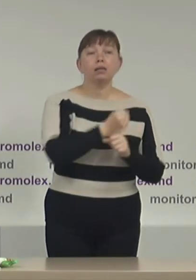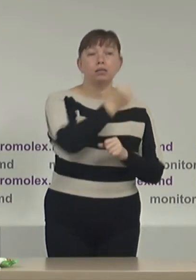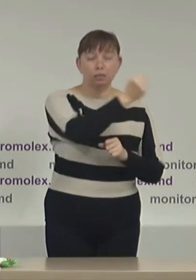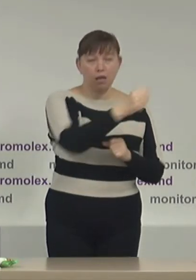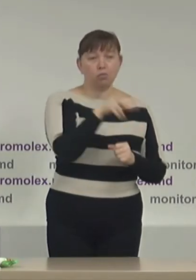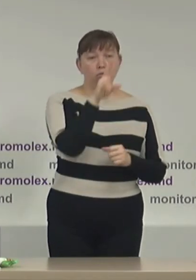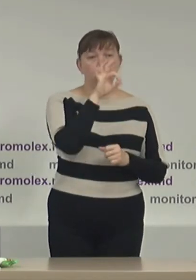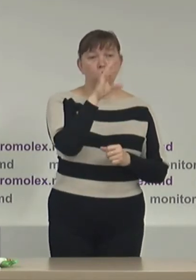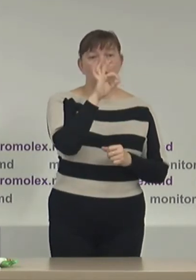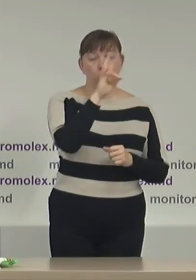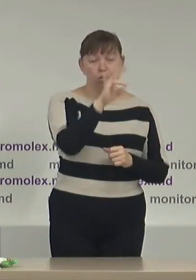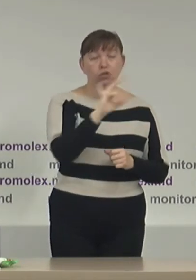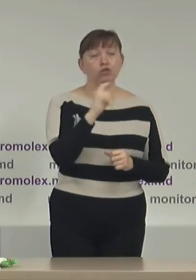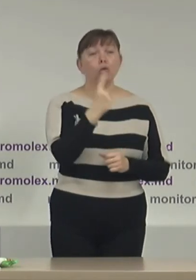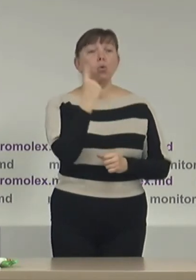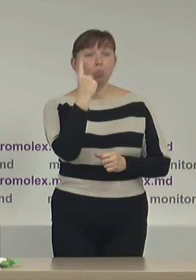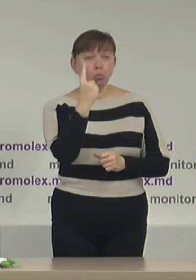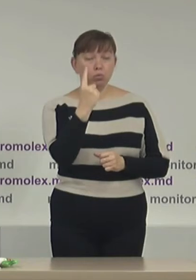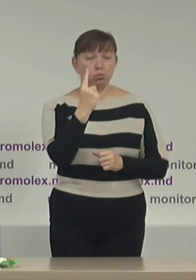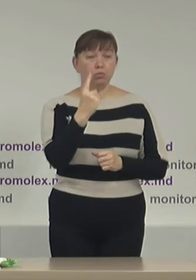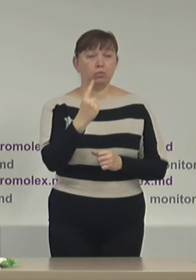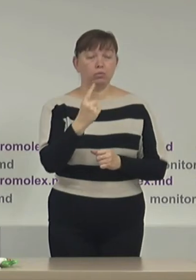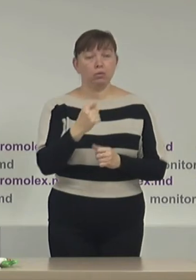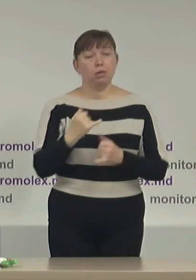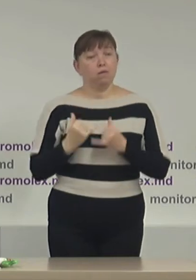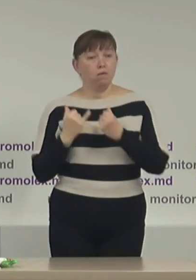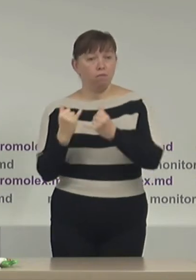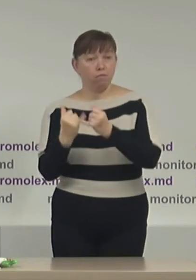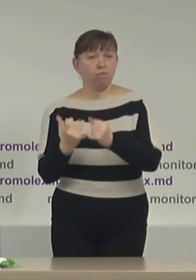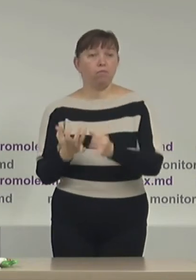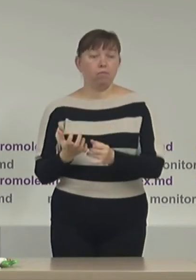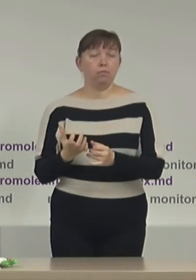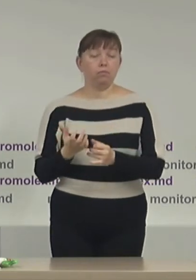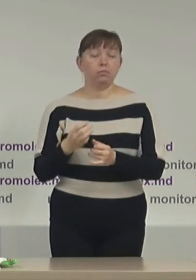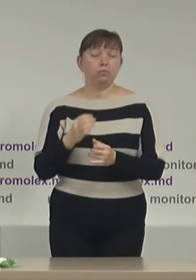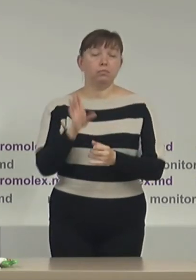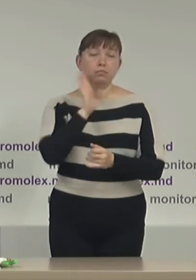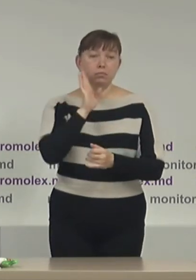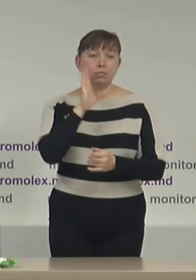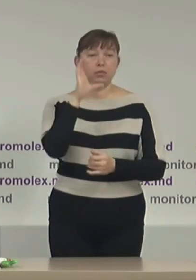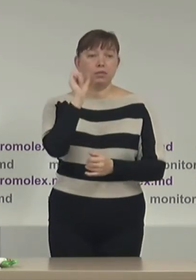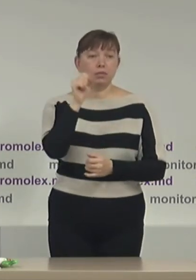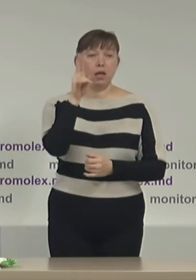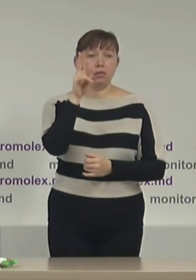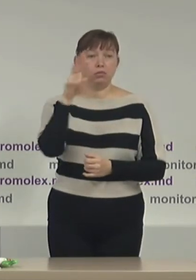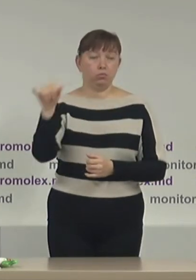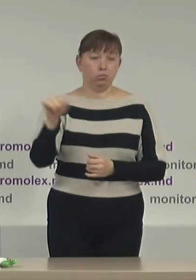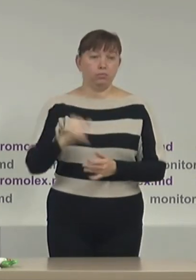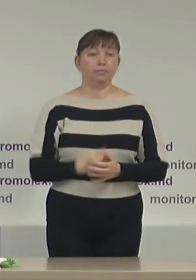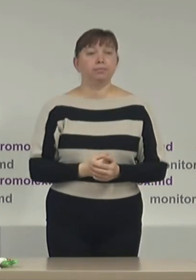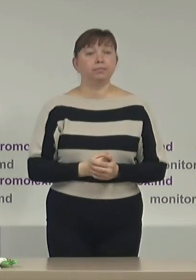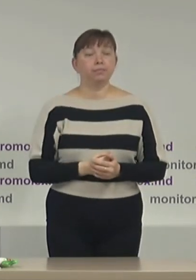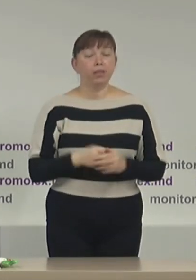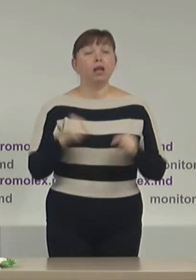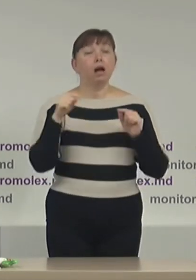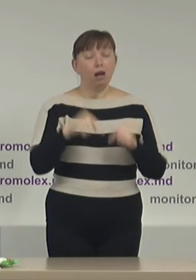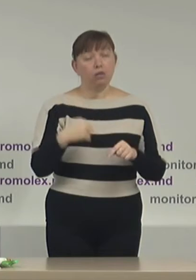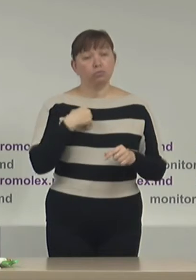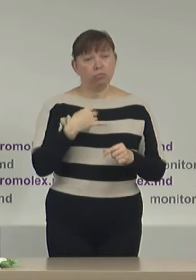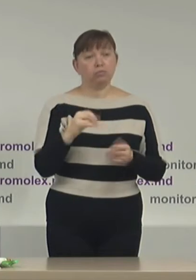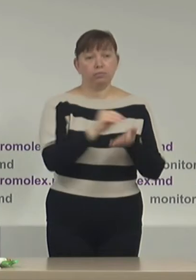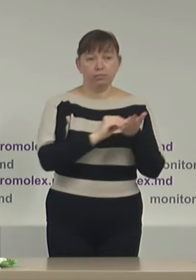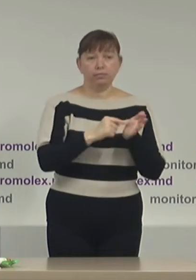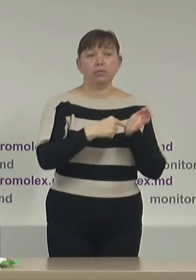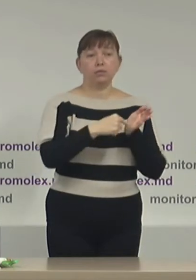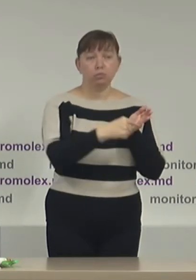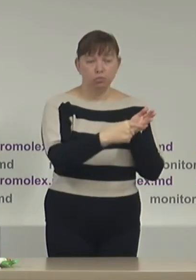were in support of independent candidate Igor Dodon, and one case in favor of electoral contender